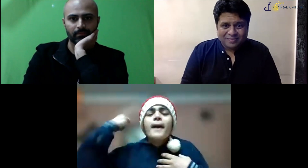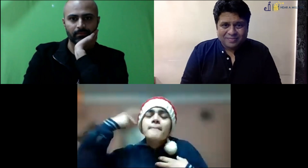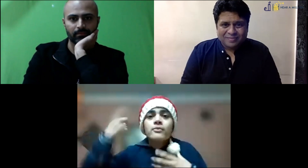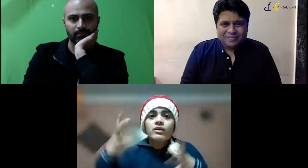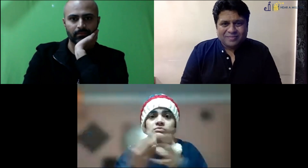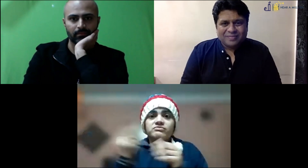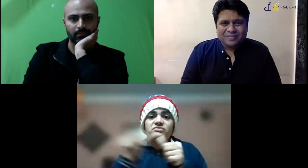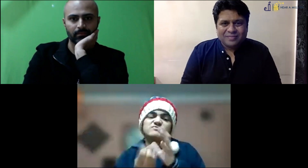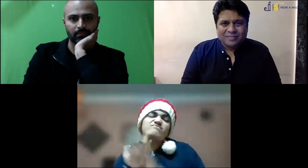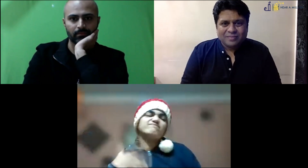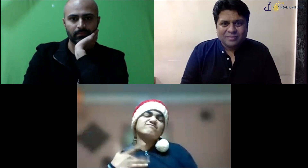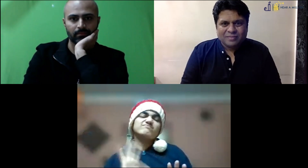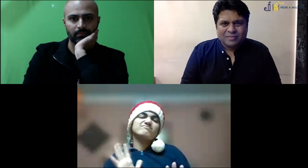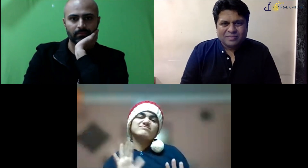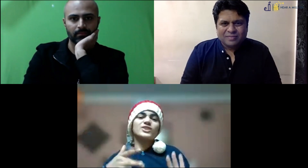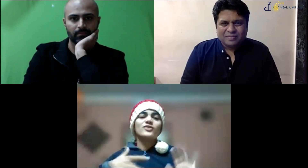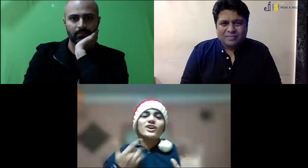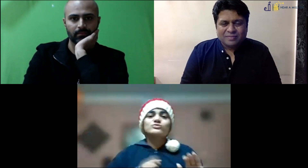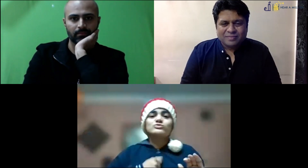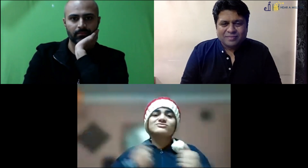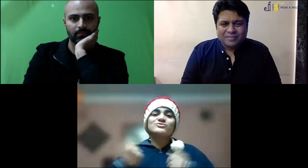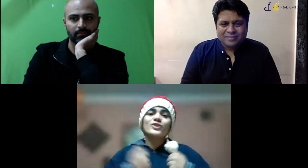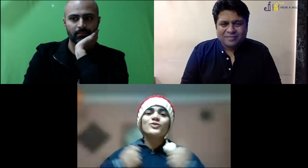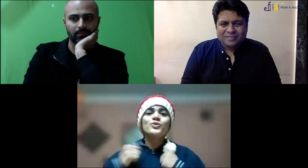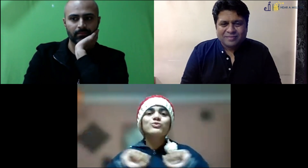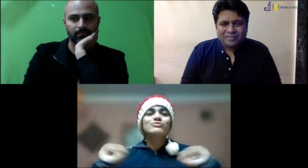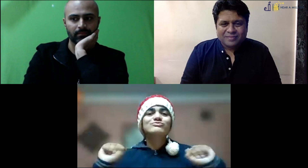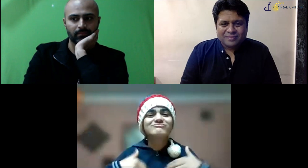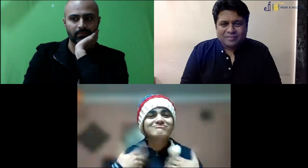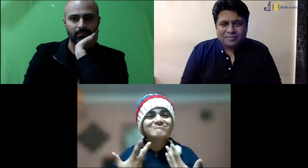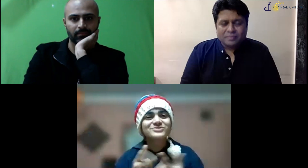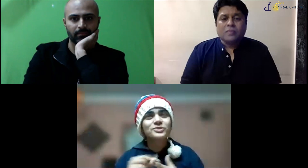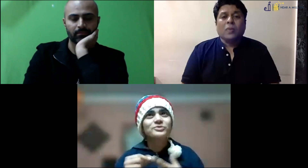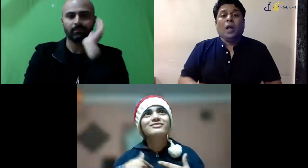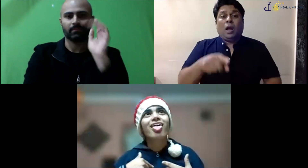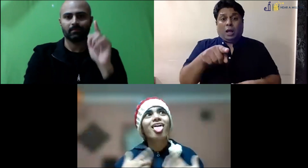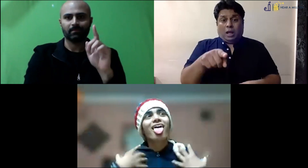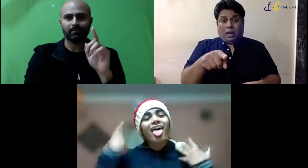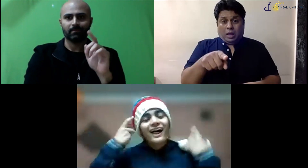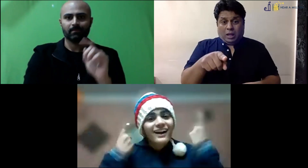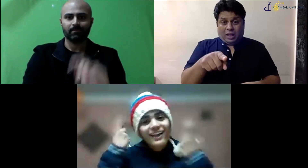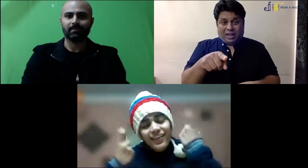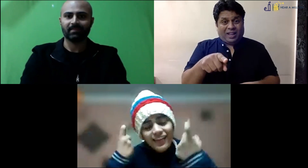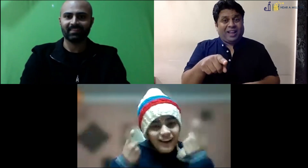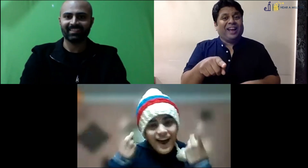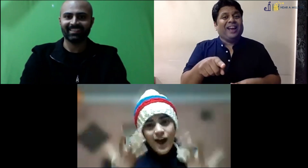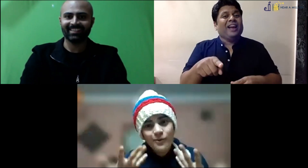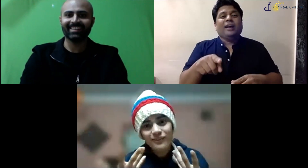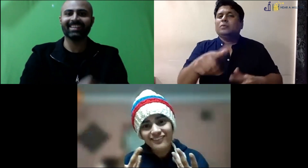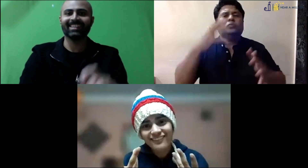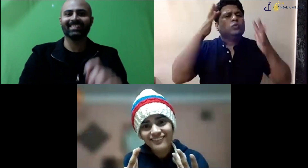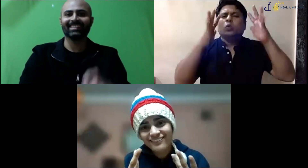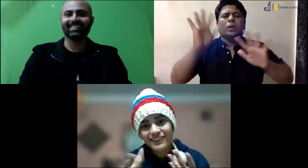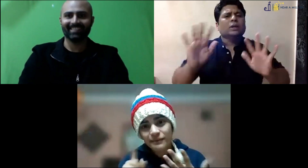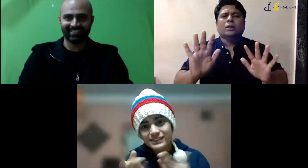get the experience from the association, but some association might, they will refuse, they will say no, we would like to work in a solitude. So I